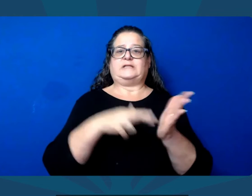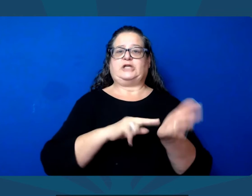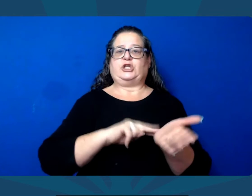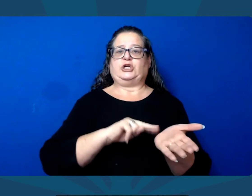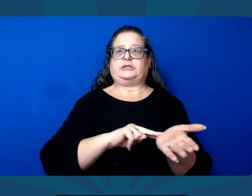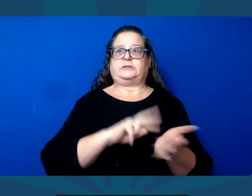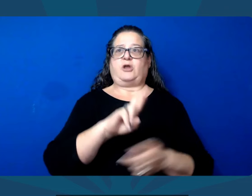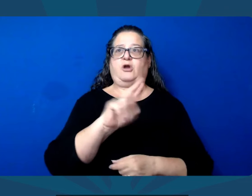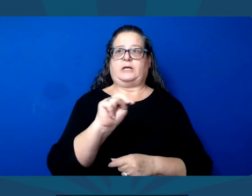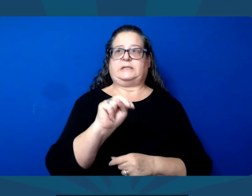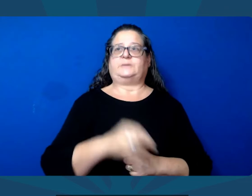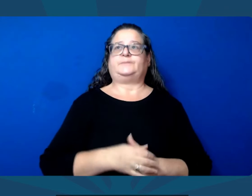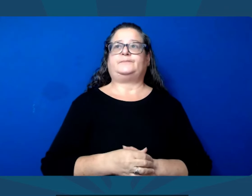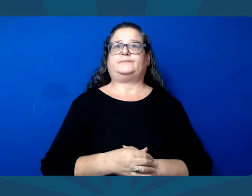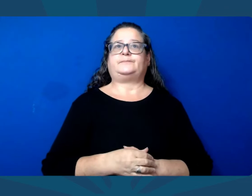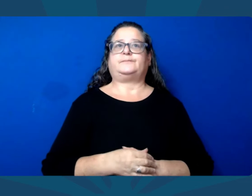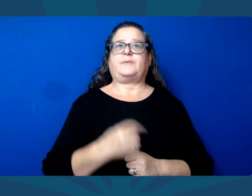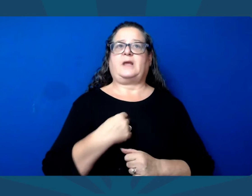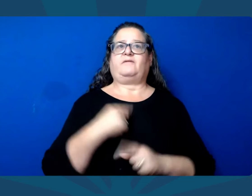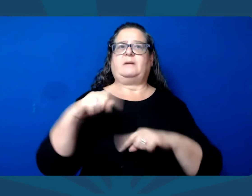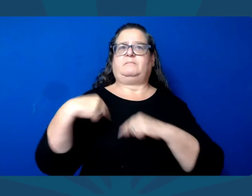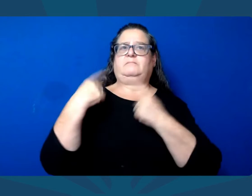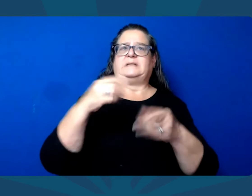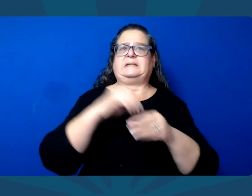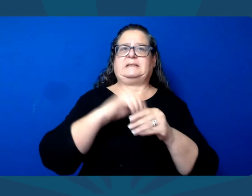cowgirl, and registered nurse.